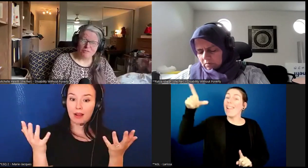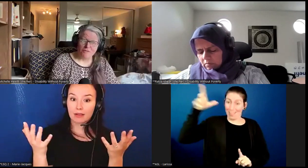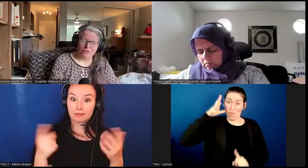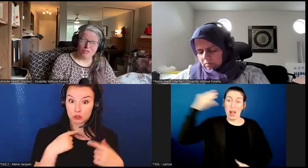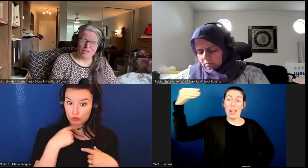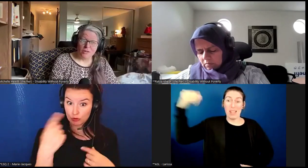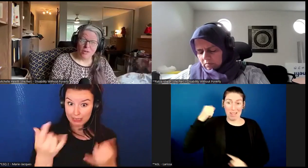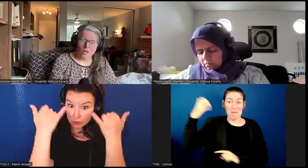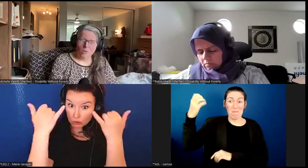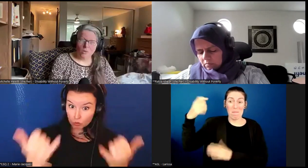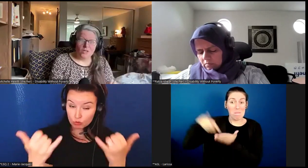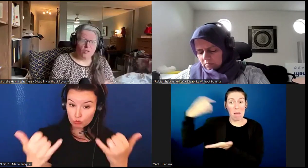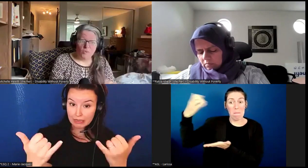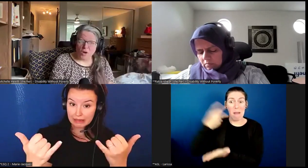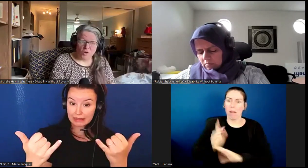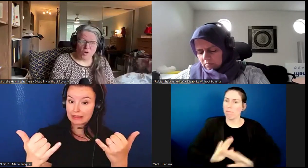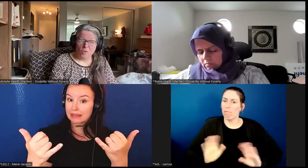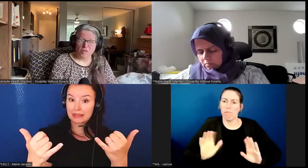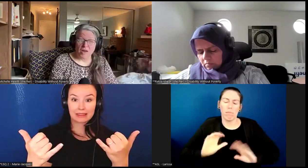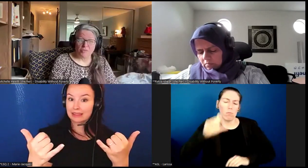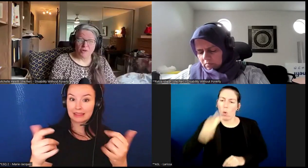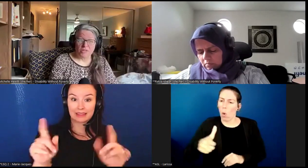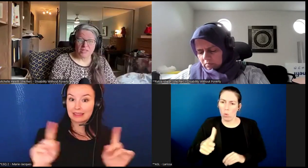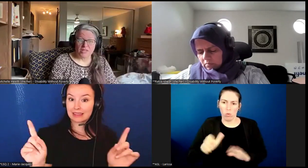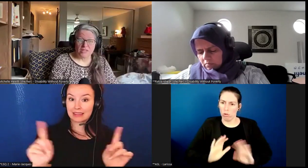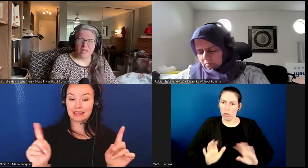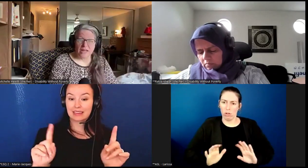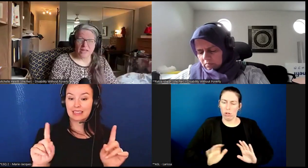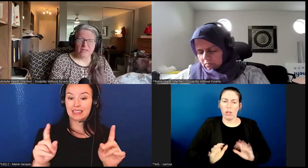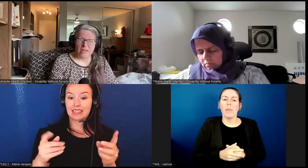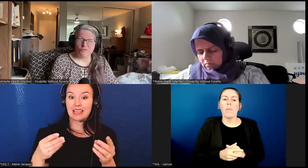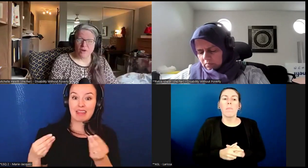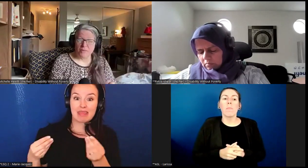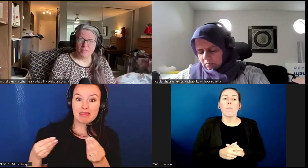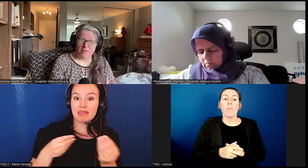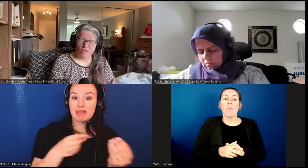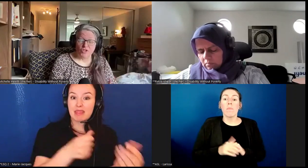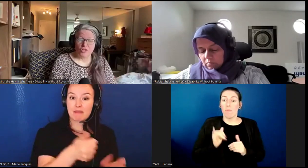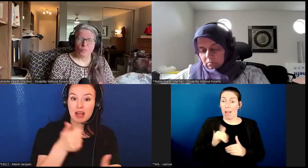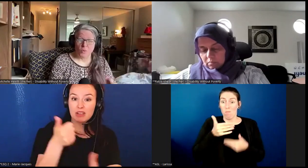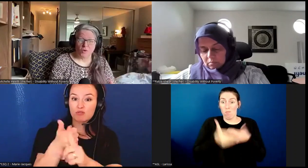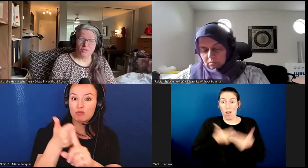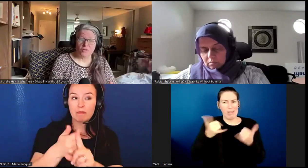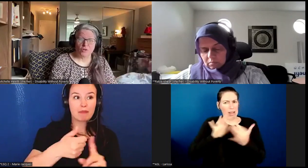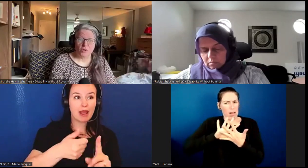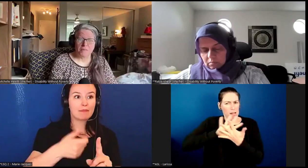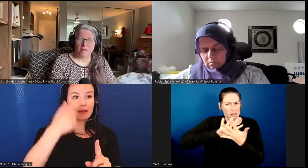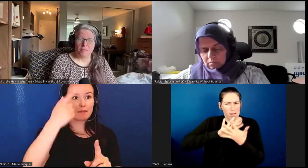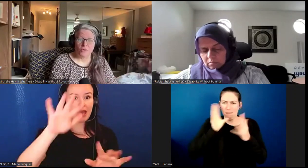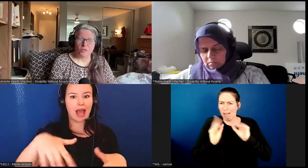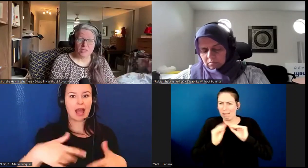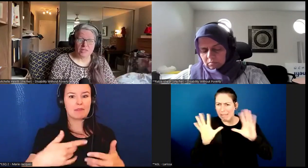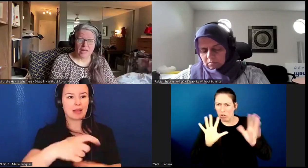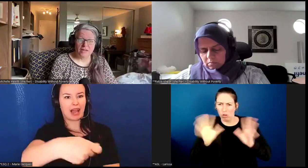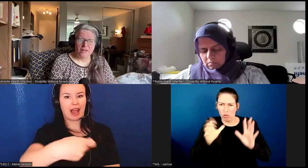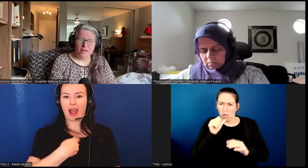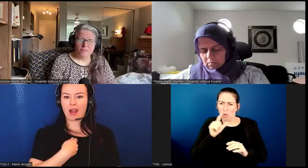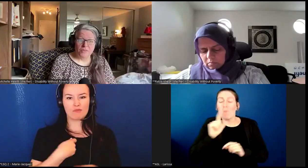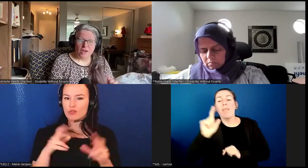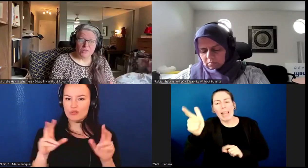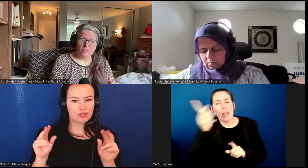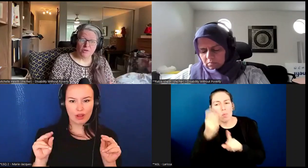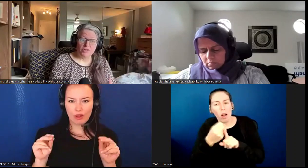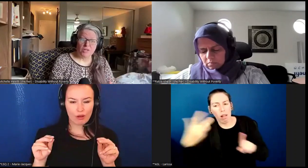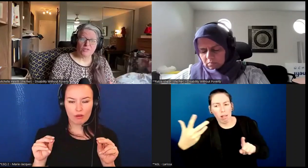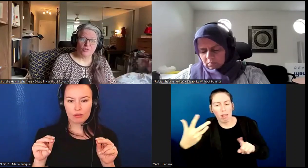get it refunded. We do not know what that process is yet. As Rabia mentioned, and we're going to talk about in more detail,